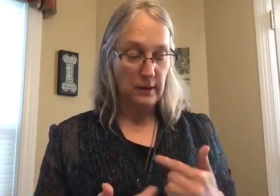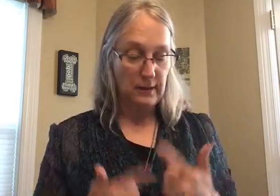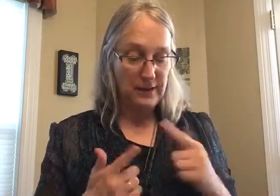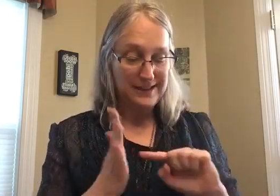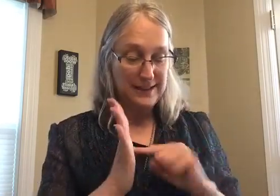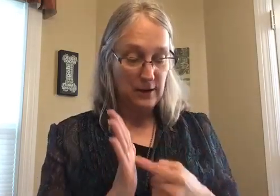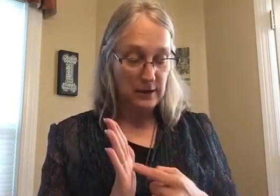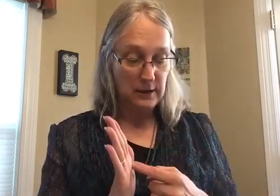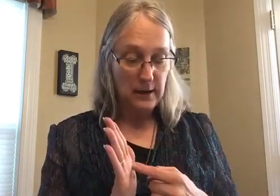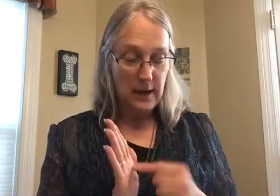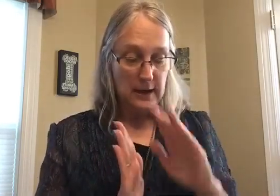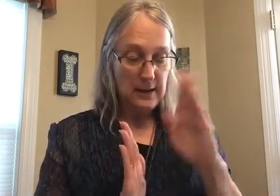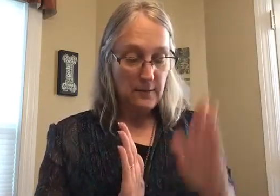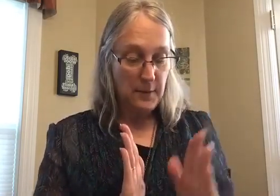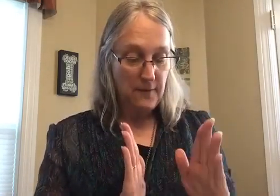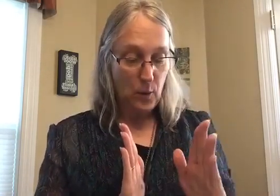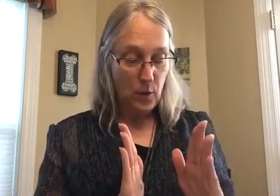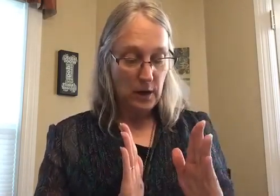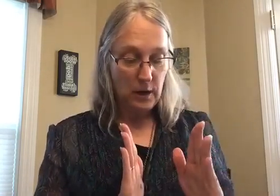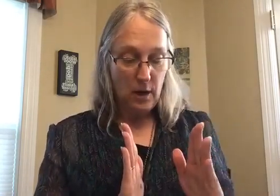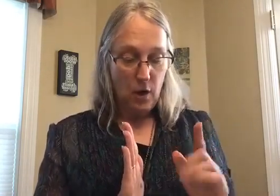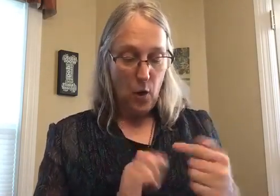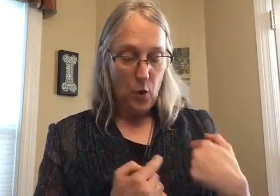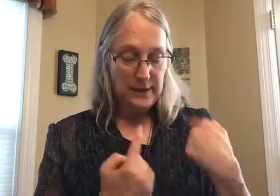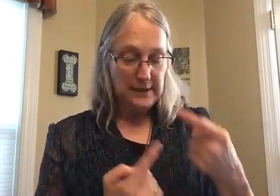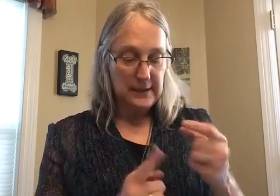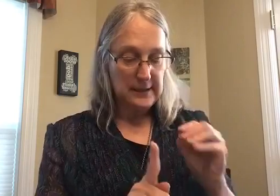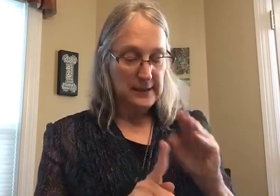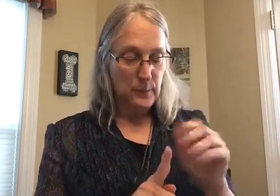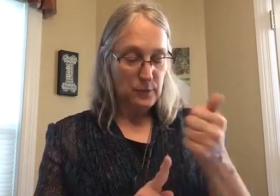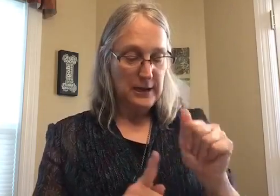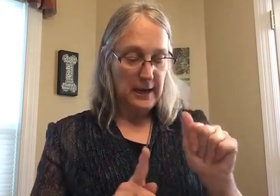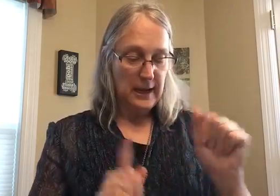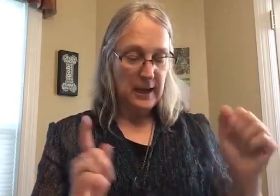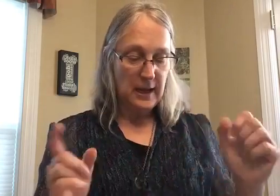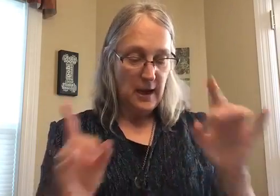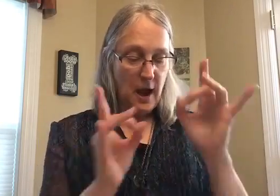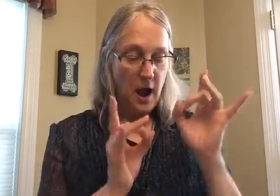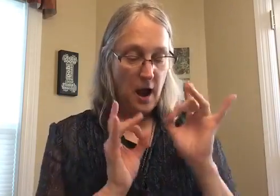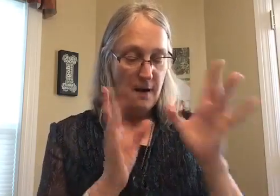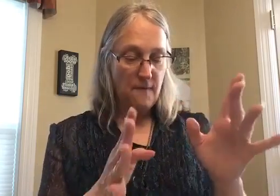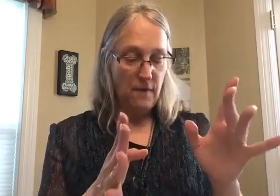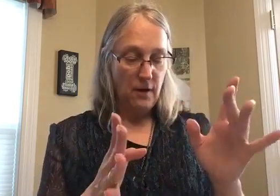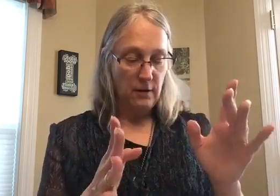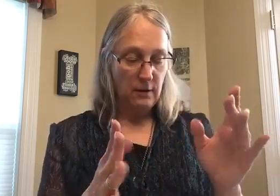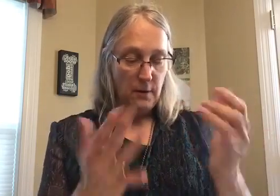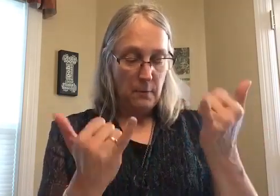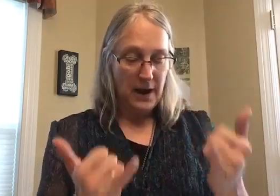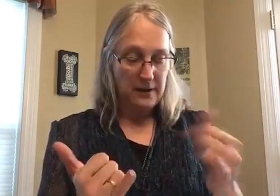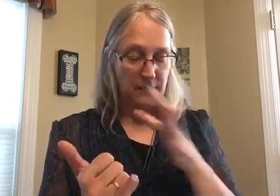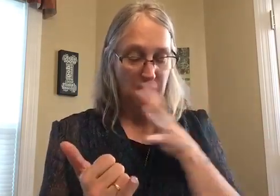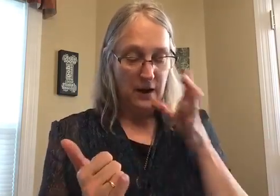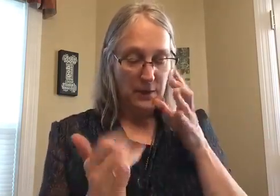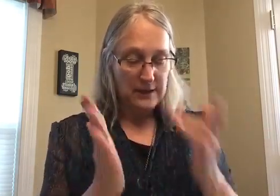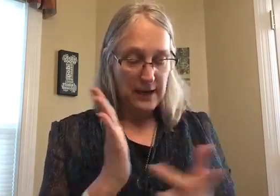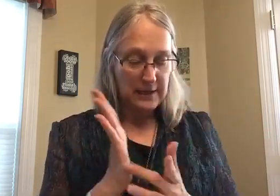Living started. Never before or since exposed to any harmful modern farming